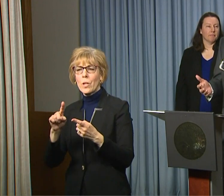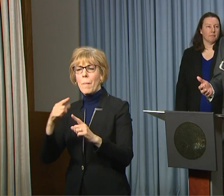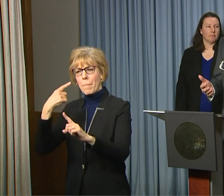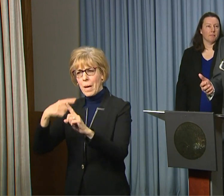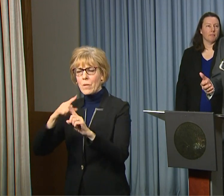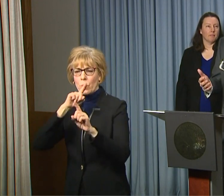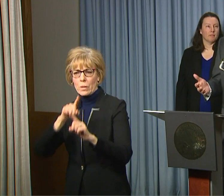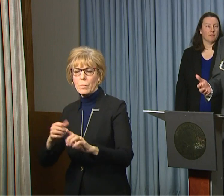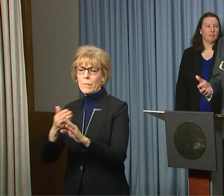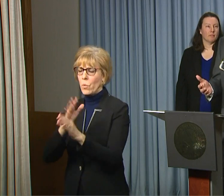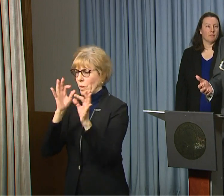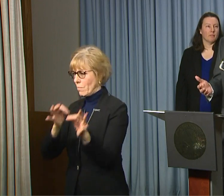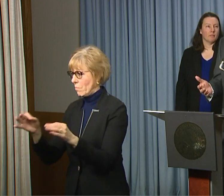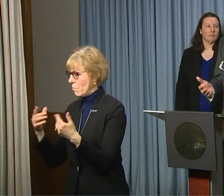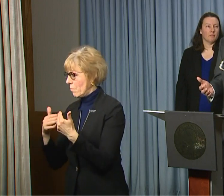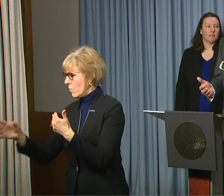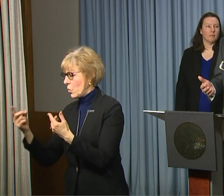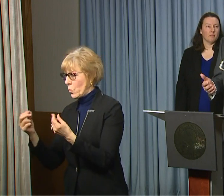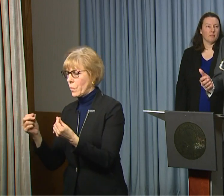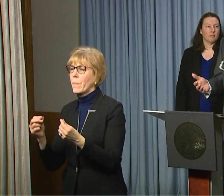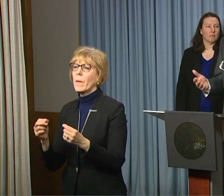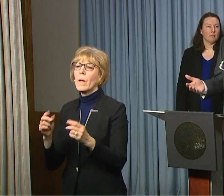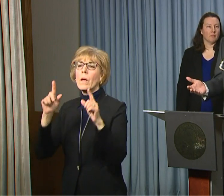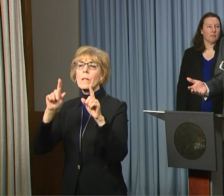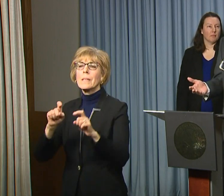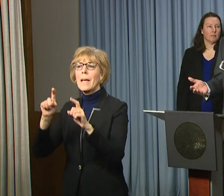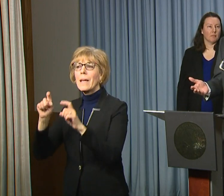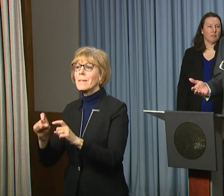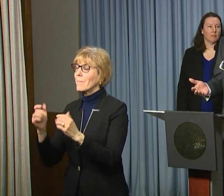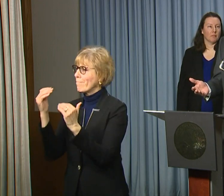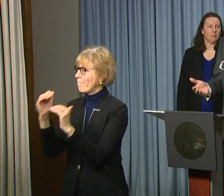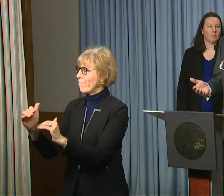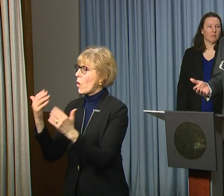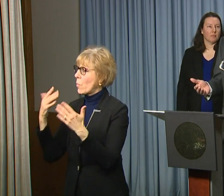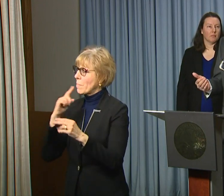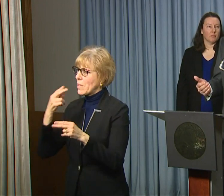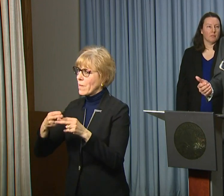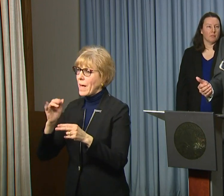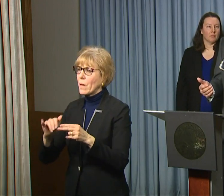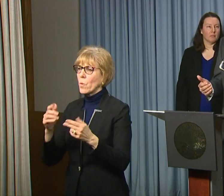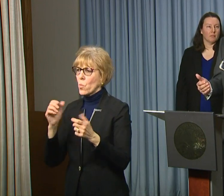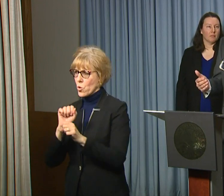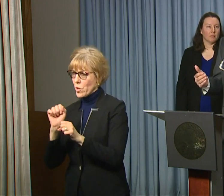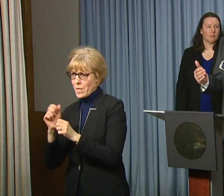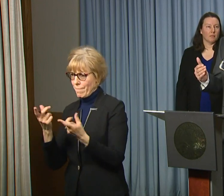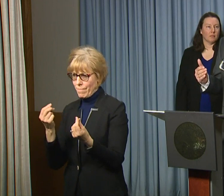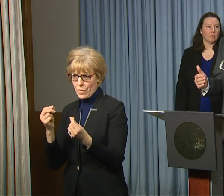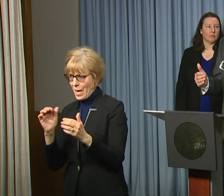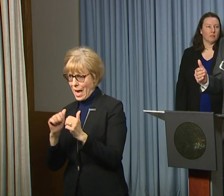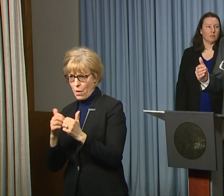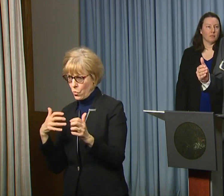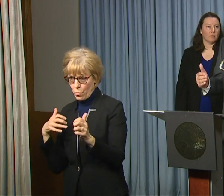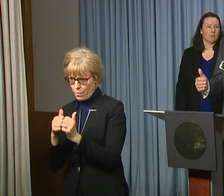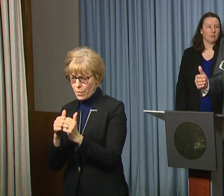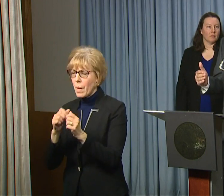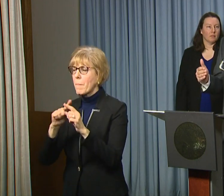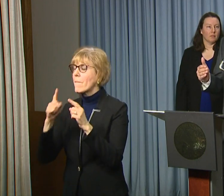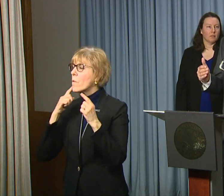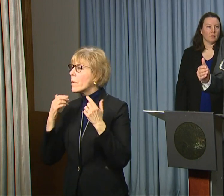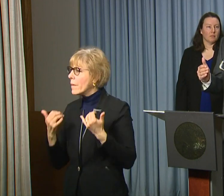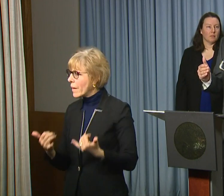are limited. We've mentioned a number of those. We're working to fulfill that gap, but in the meantime, we're providing some very